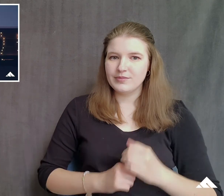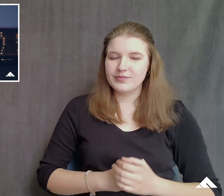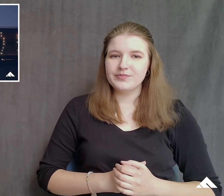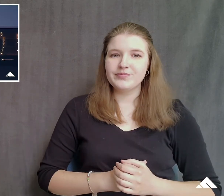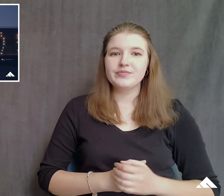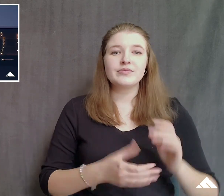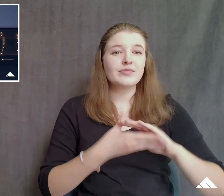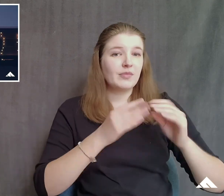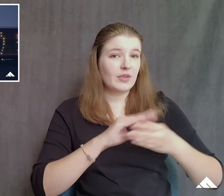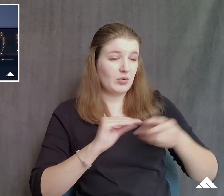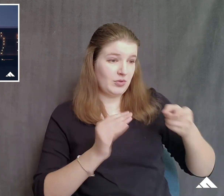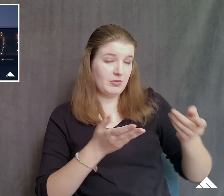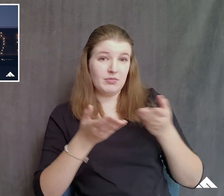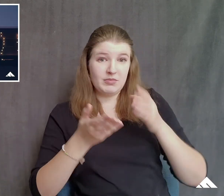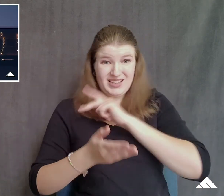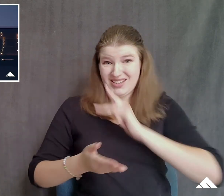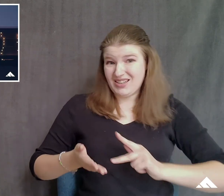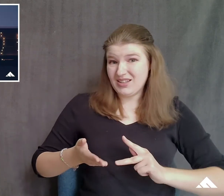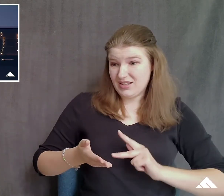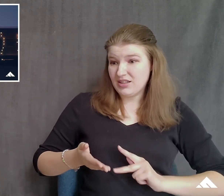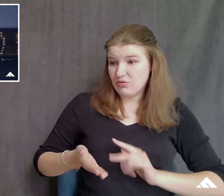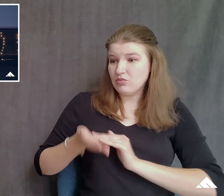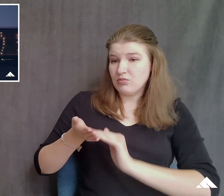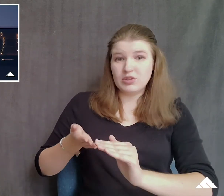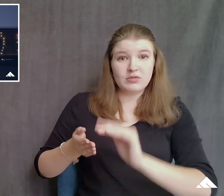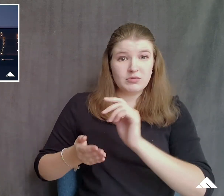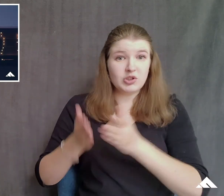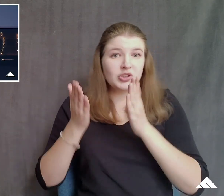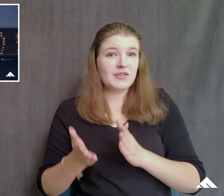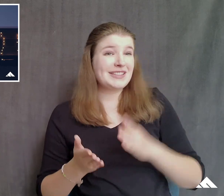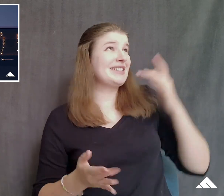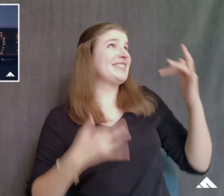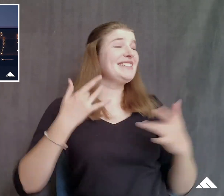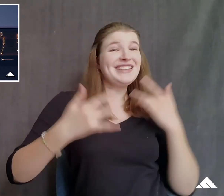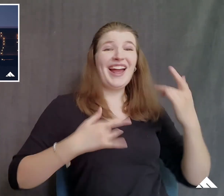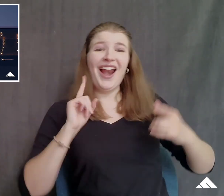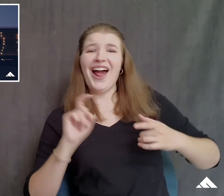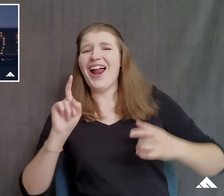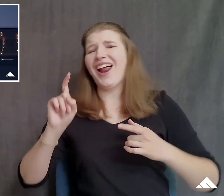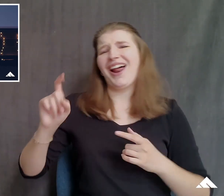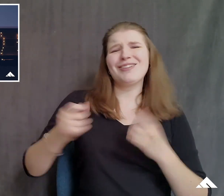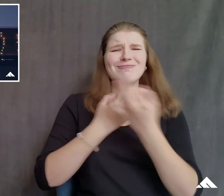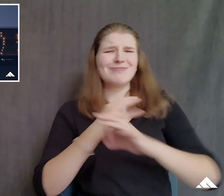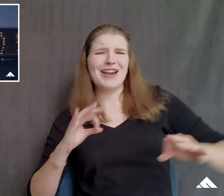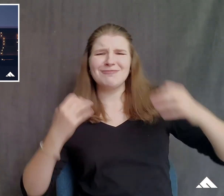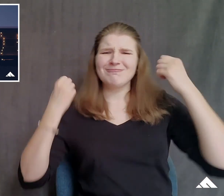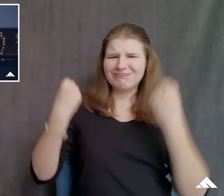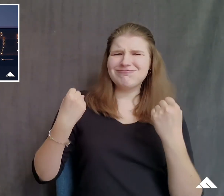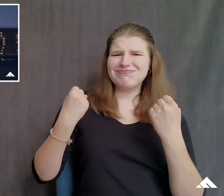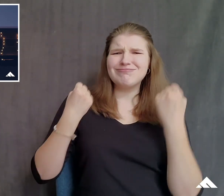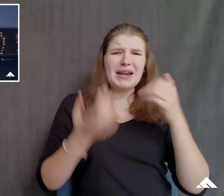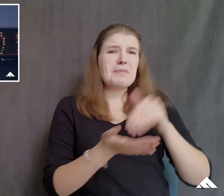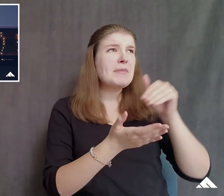In the story, we see the servant receives forgiveness from the king. He's happy. I mean, he's excited. He goes bopping down. He's like, I'm free. Ah! Millions of